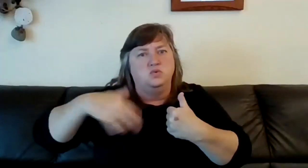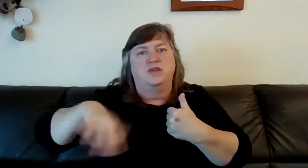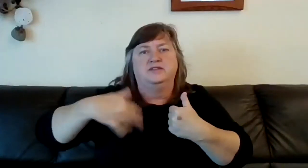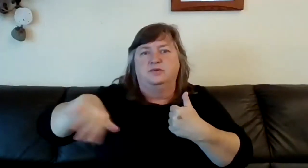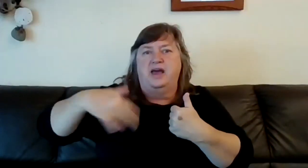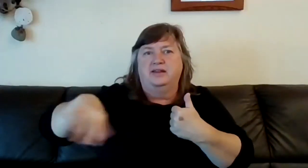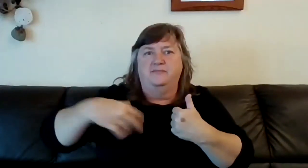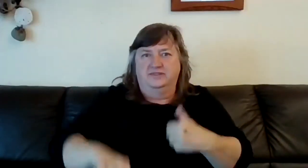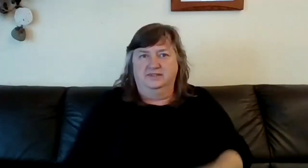And this would add emphasis.